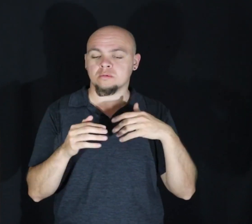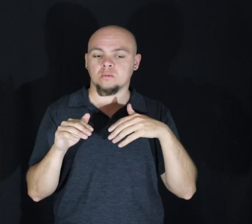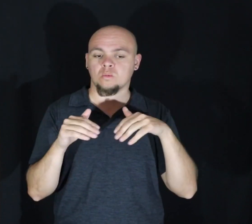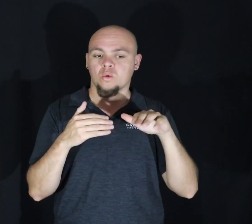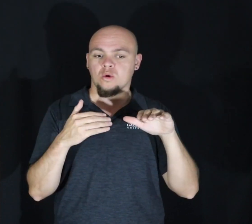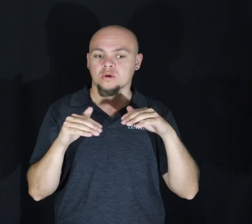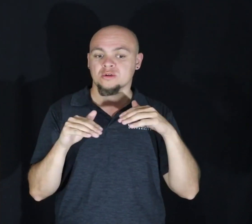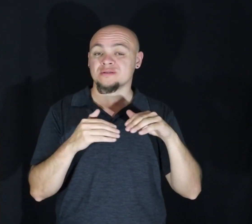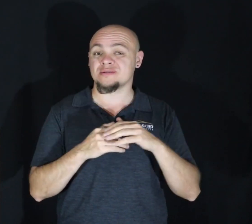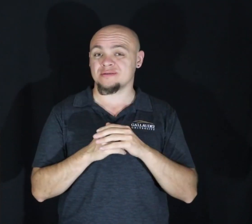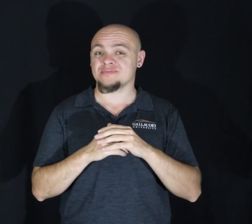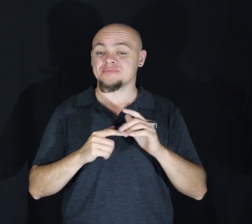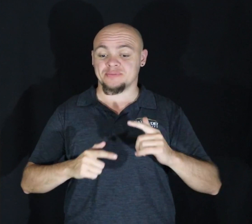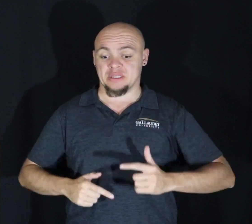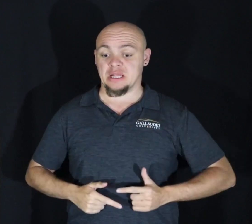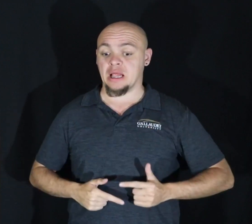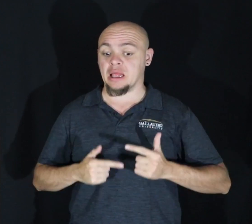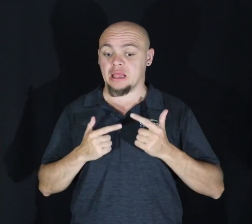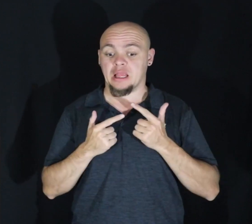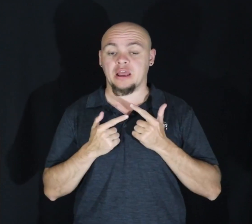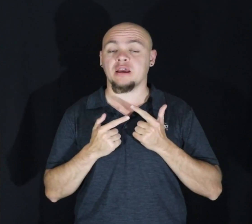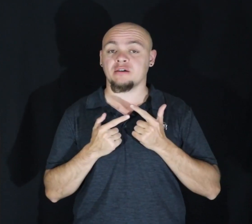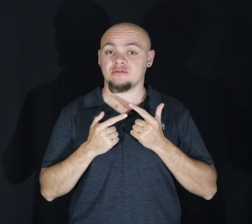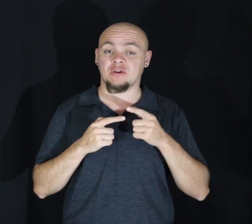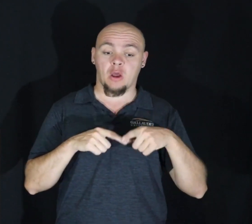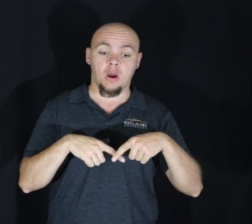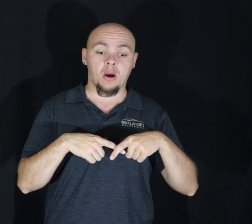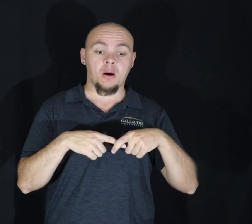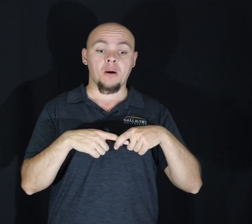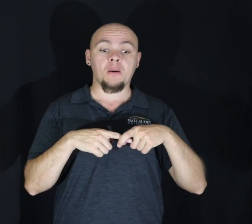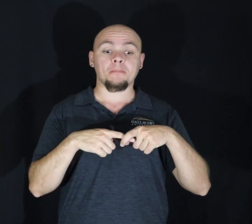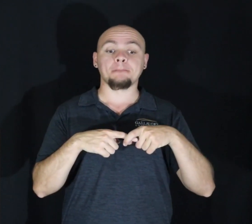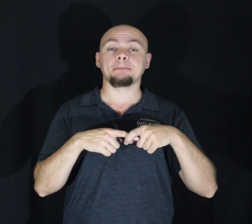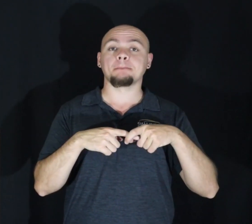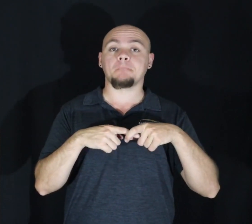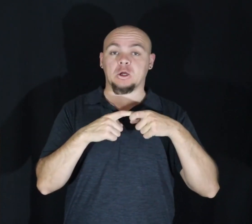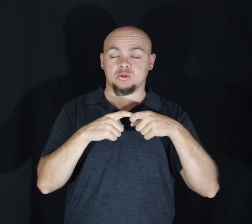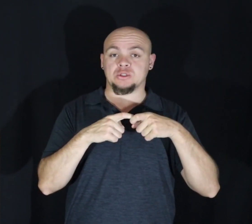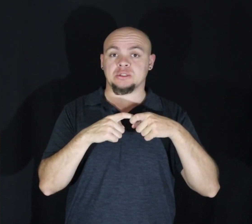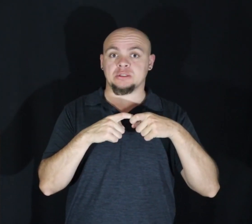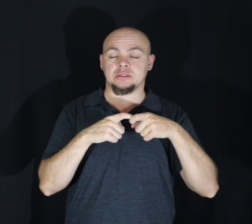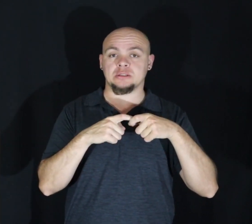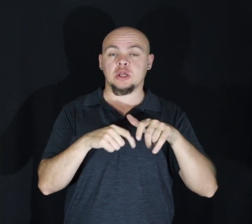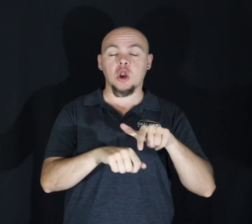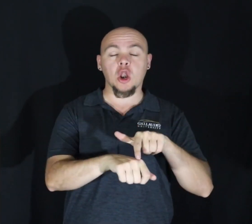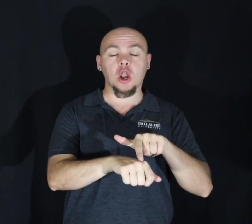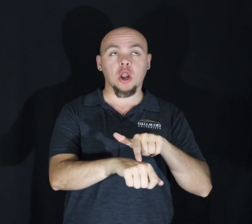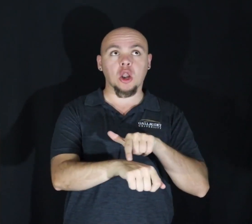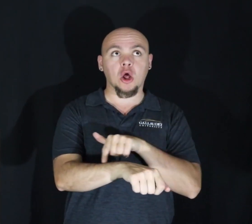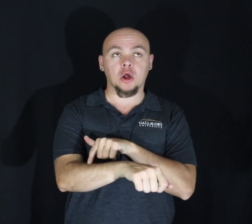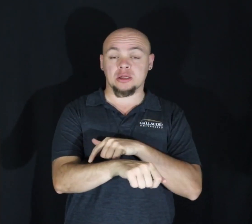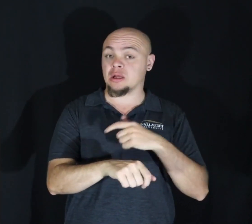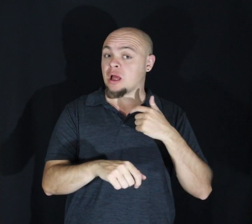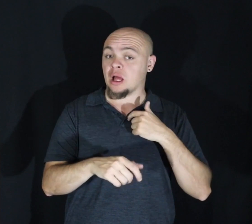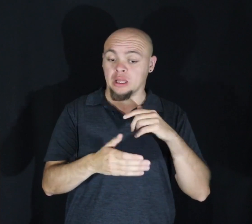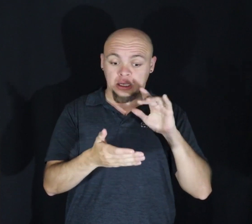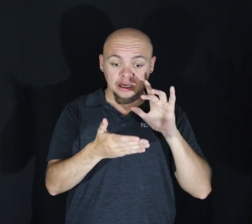Life pressed pause, and it was a long pause button, and I couldn't press play again.